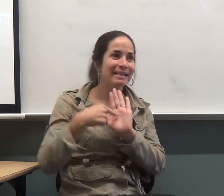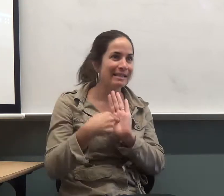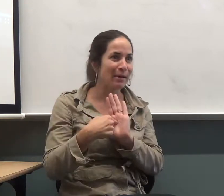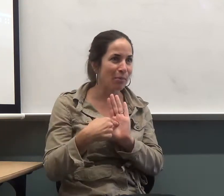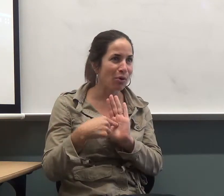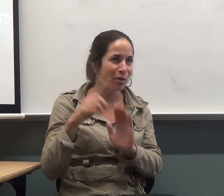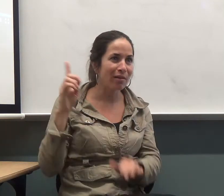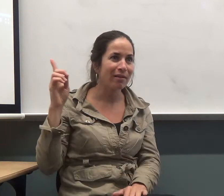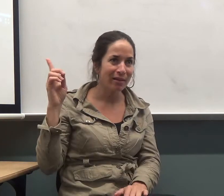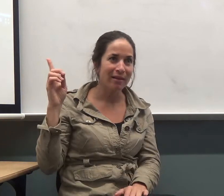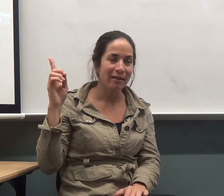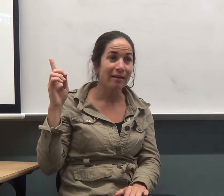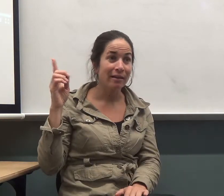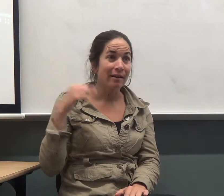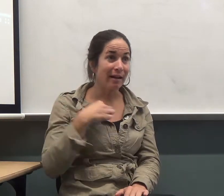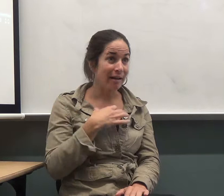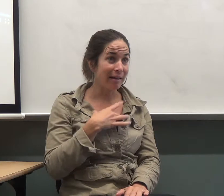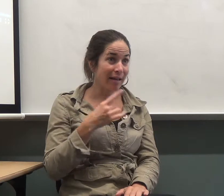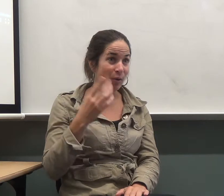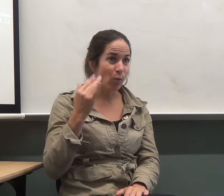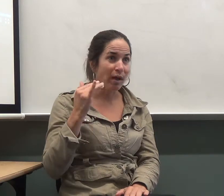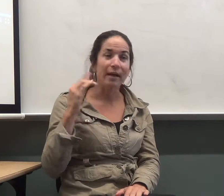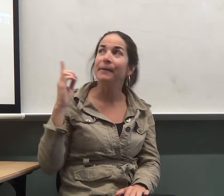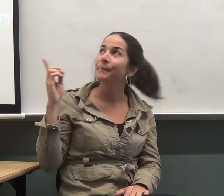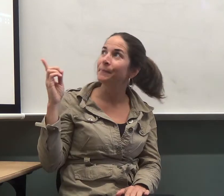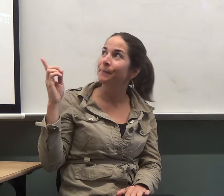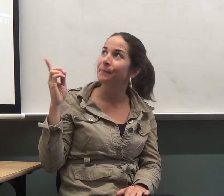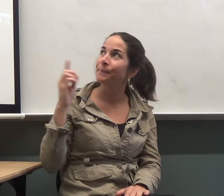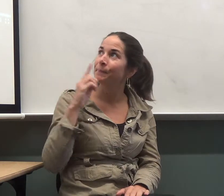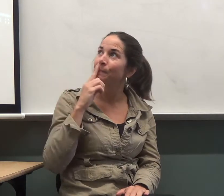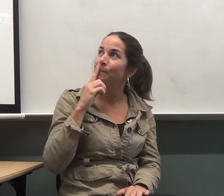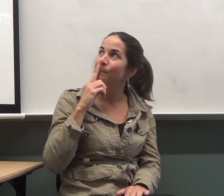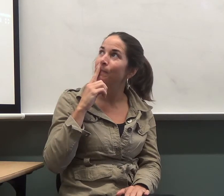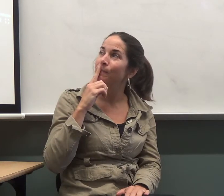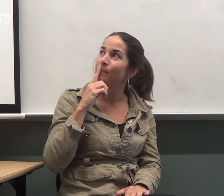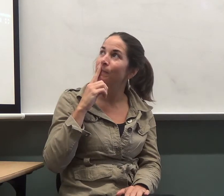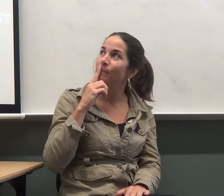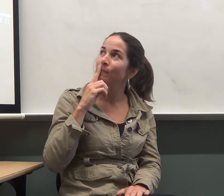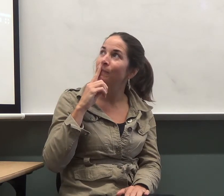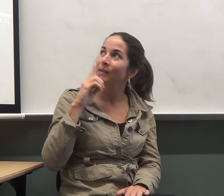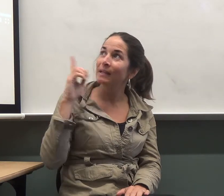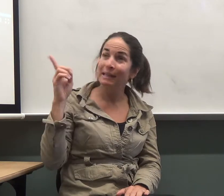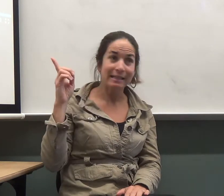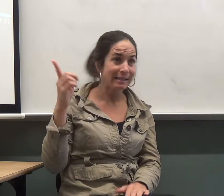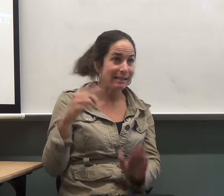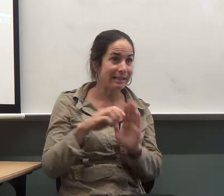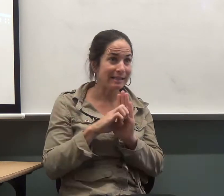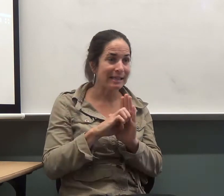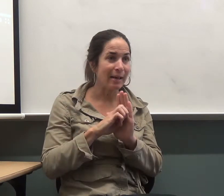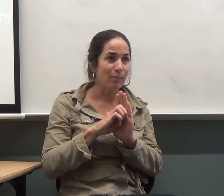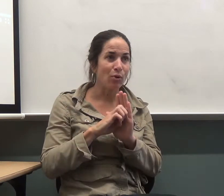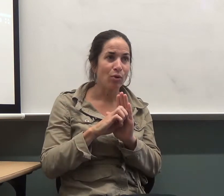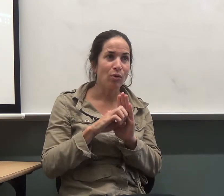I like this example because this example of Bigfoot dates way back.